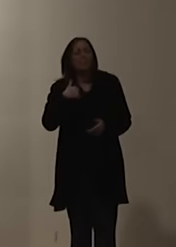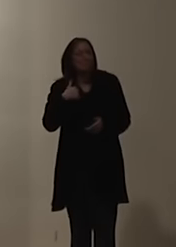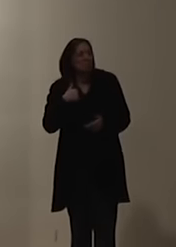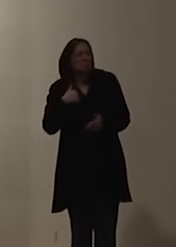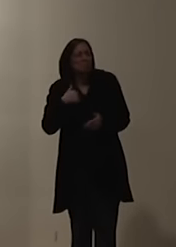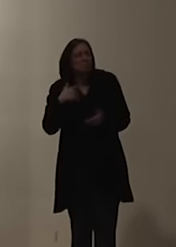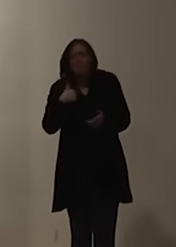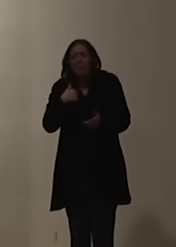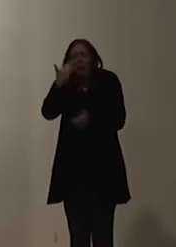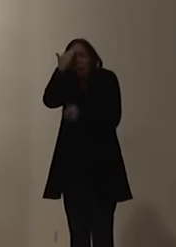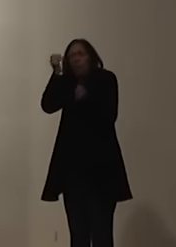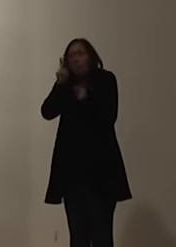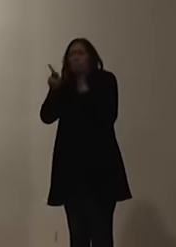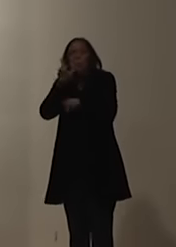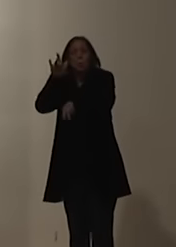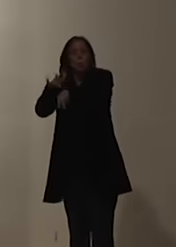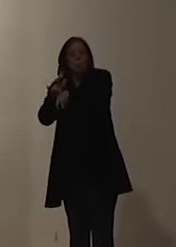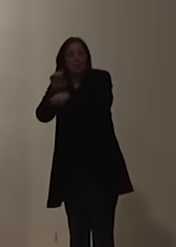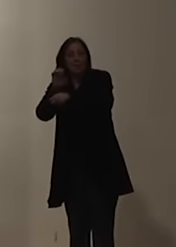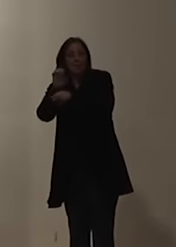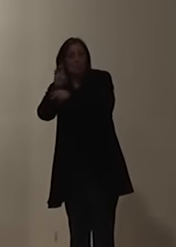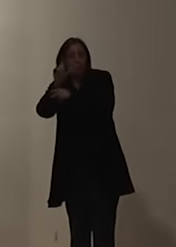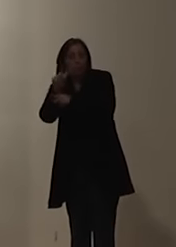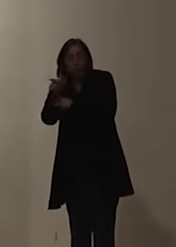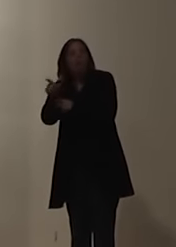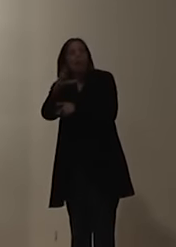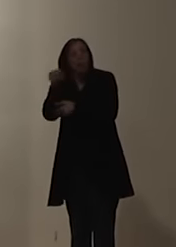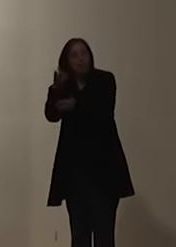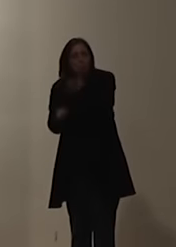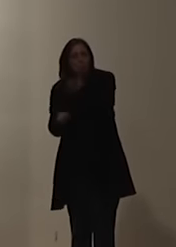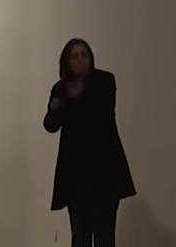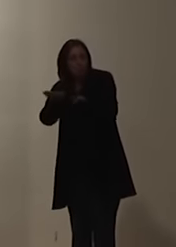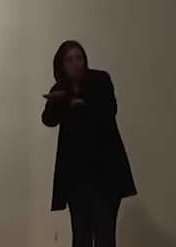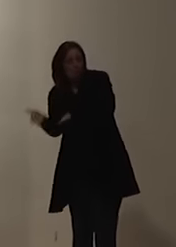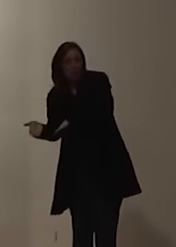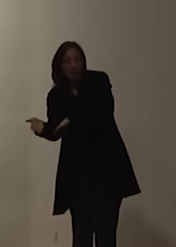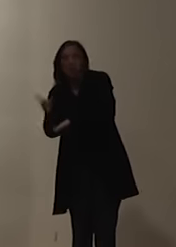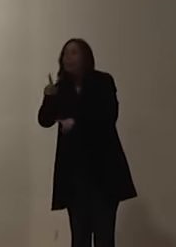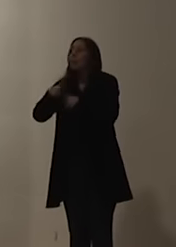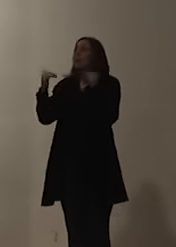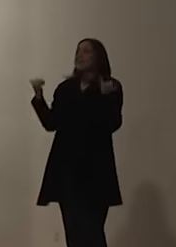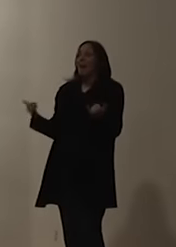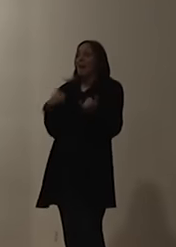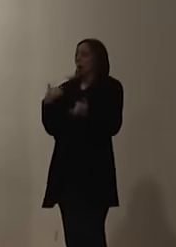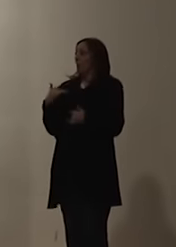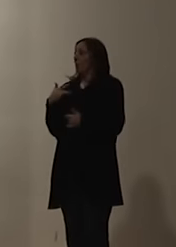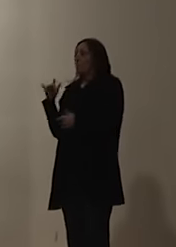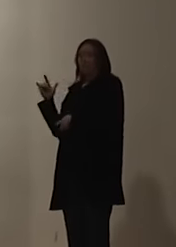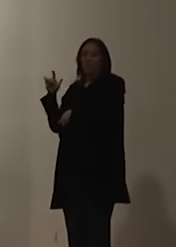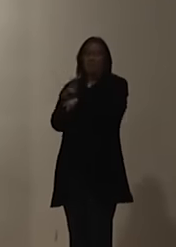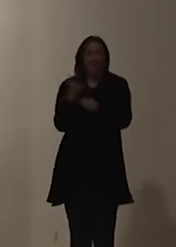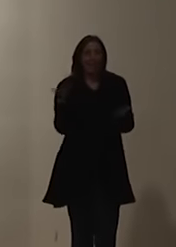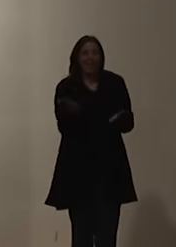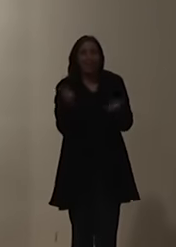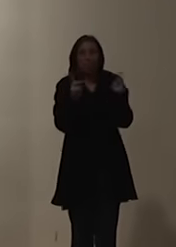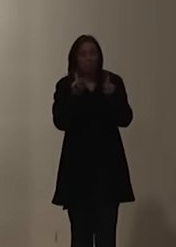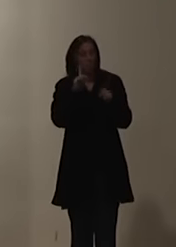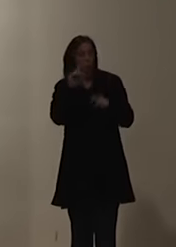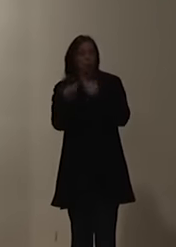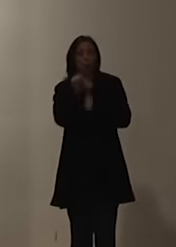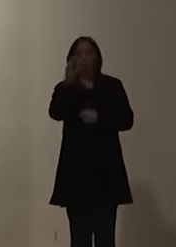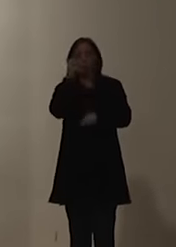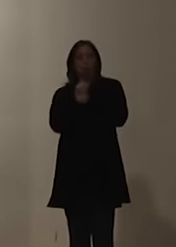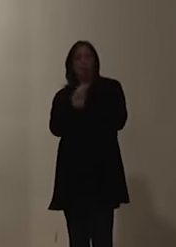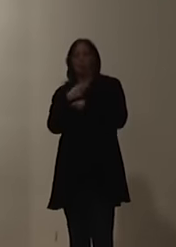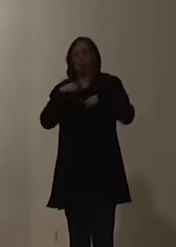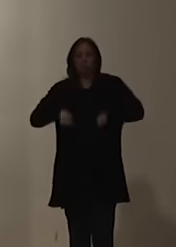died, and here I am feeling embarrassed and mad that that's the welcome we're getting after you have over 1,000 people